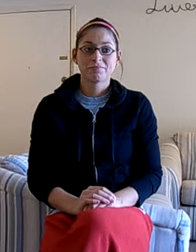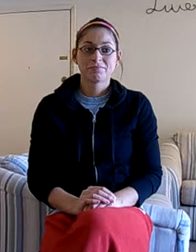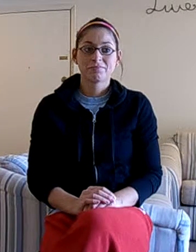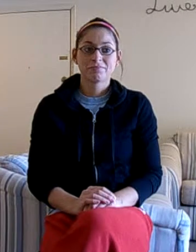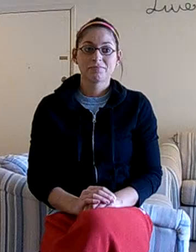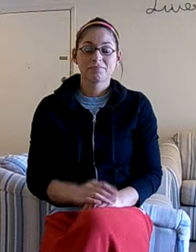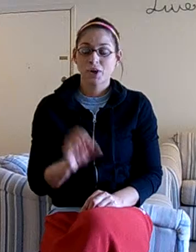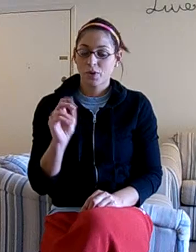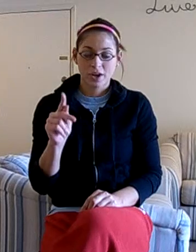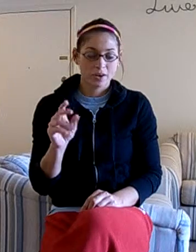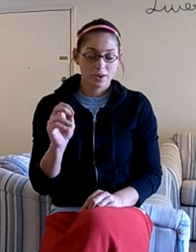Get over